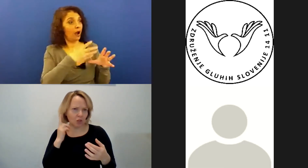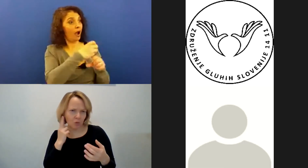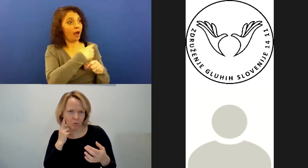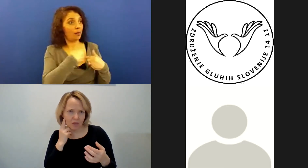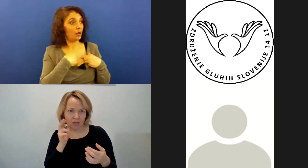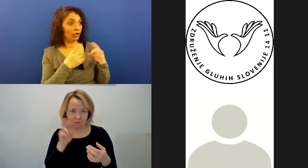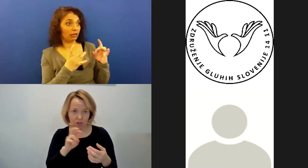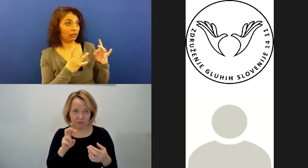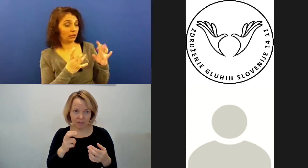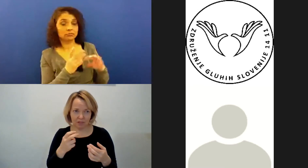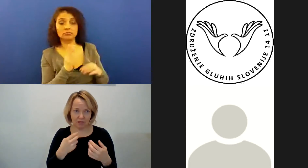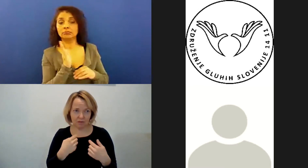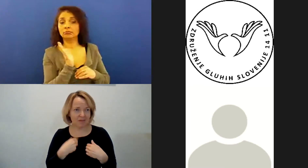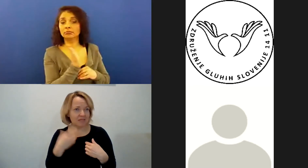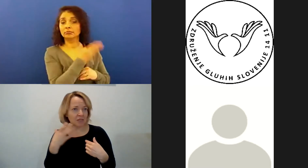Switzerland,